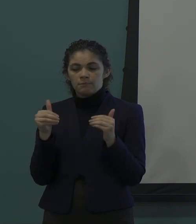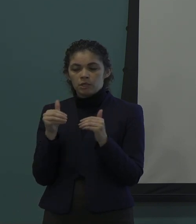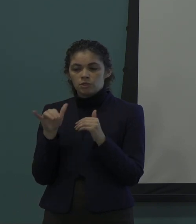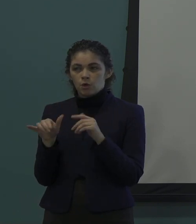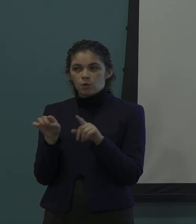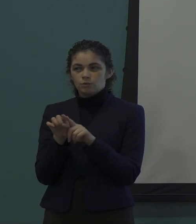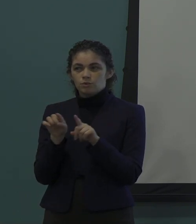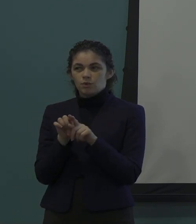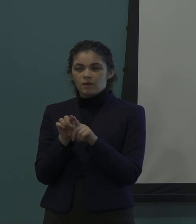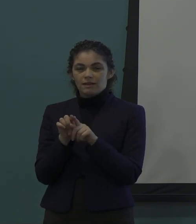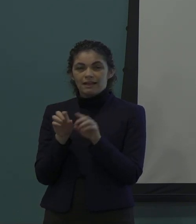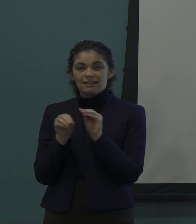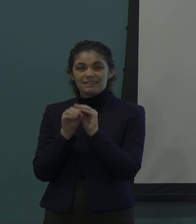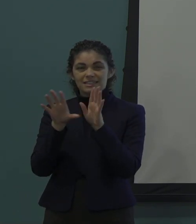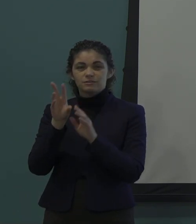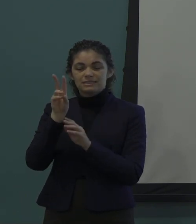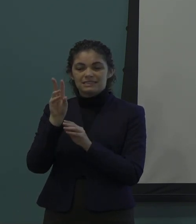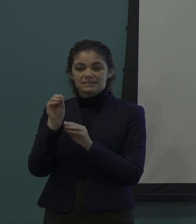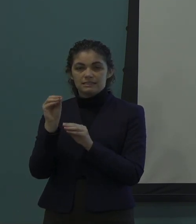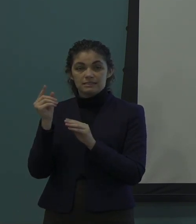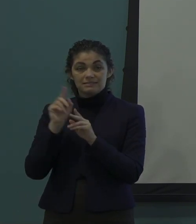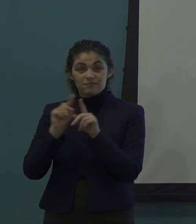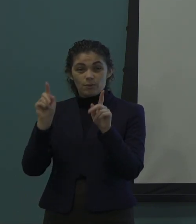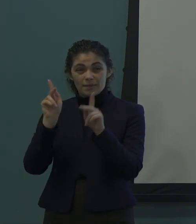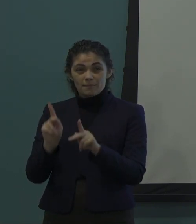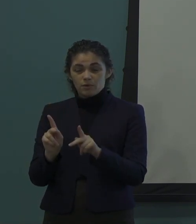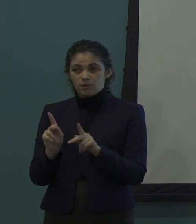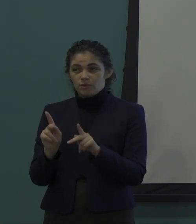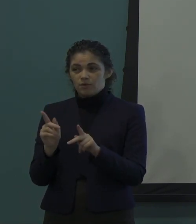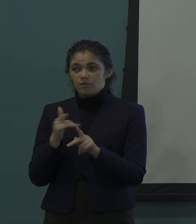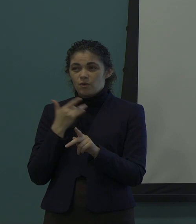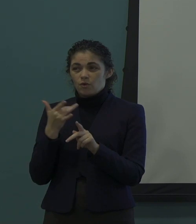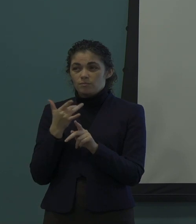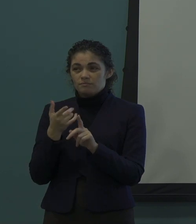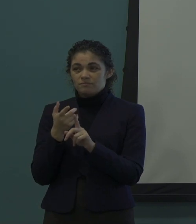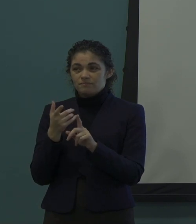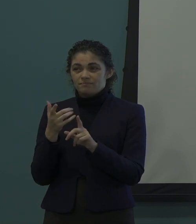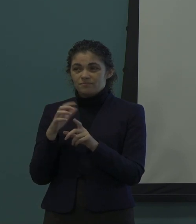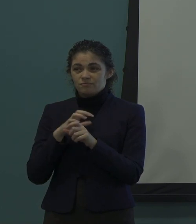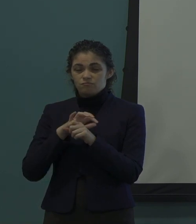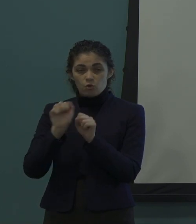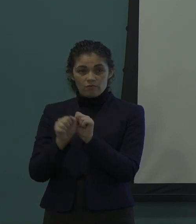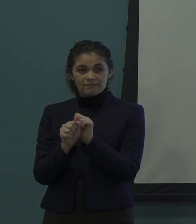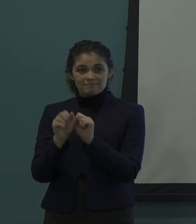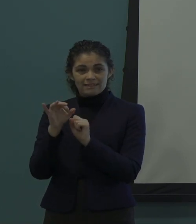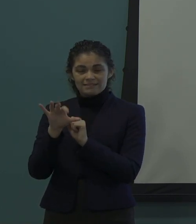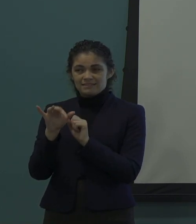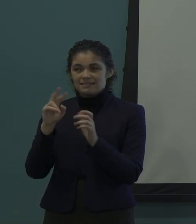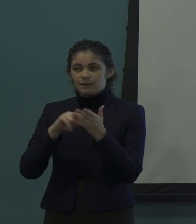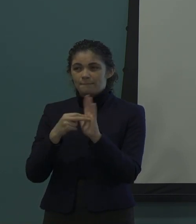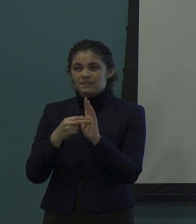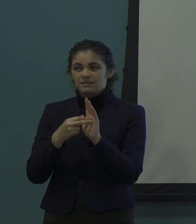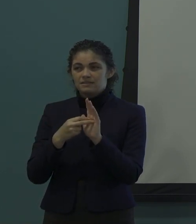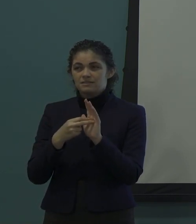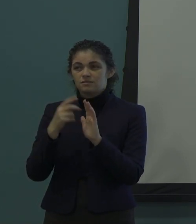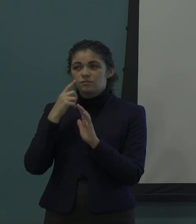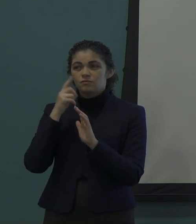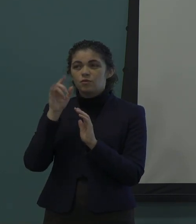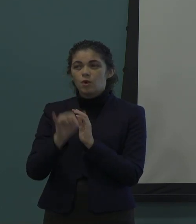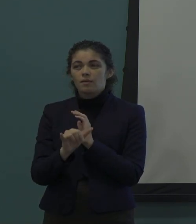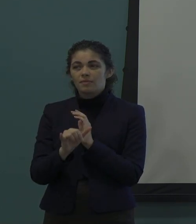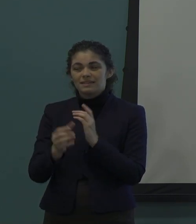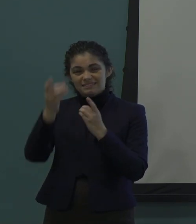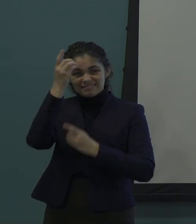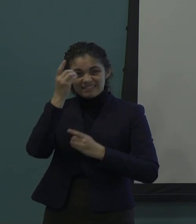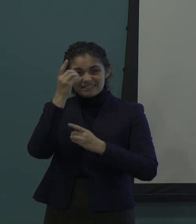cleared 60 people as of last evening from COVID-19, which means that based on the Centers for Disease Control and Prevention